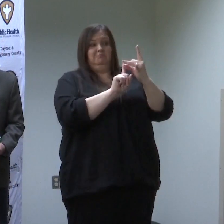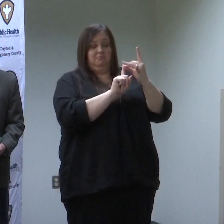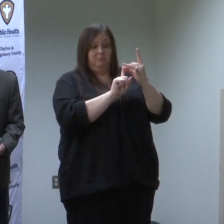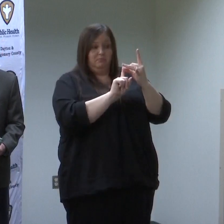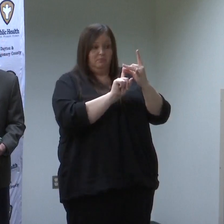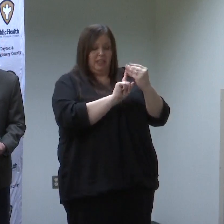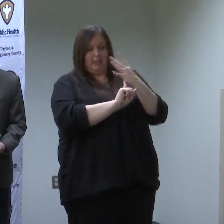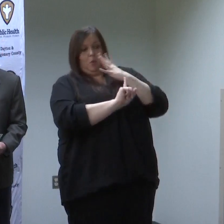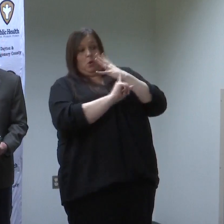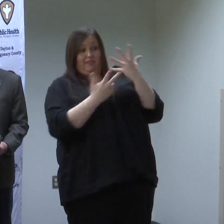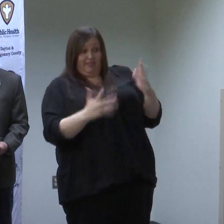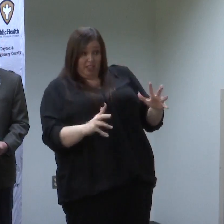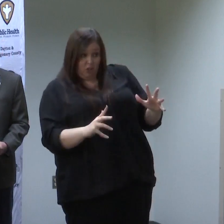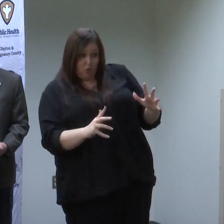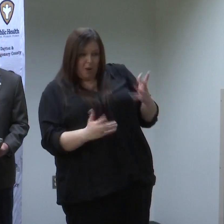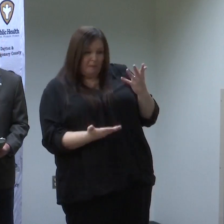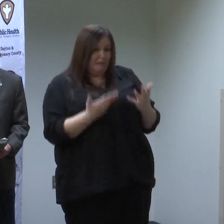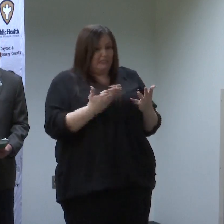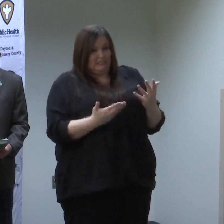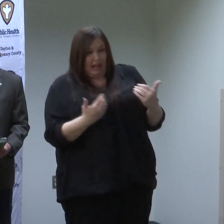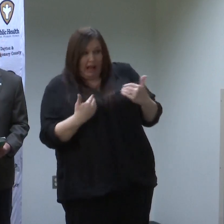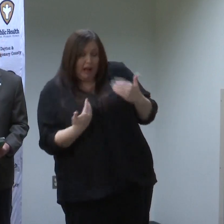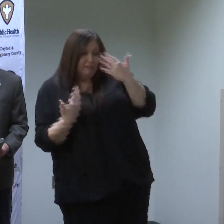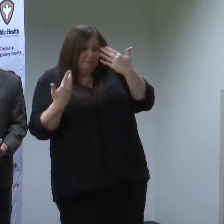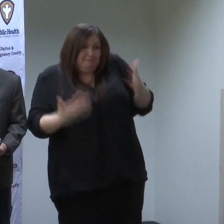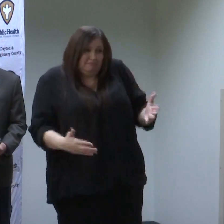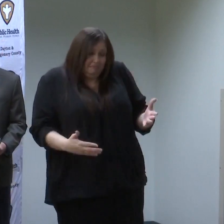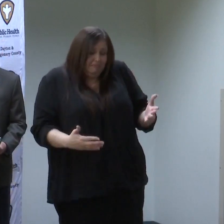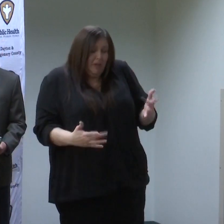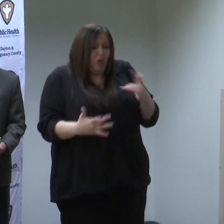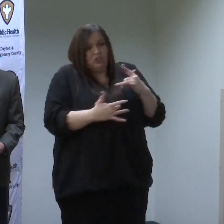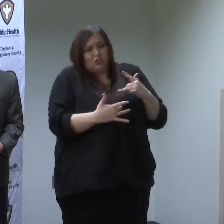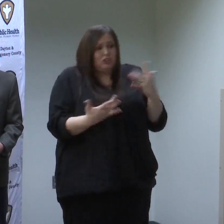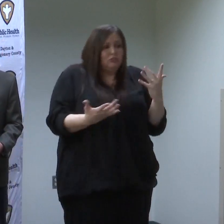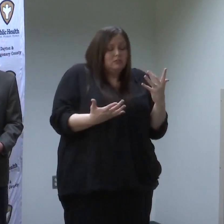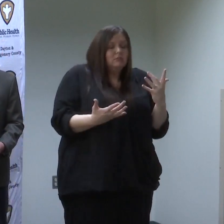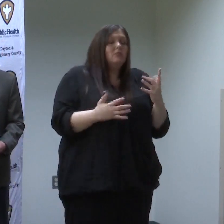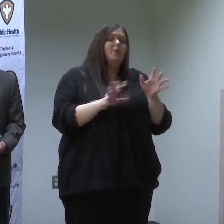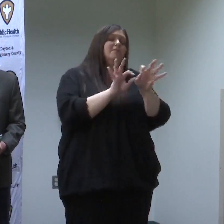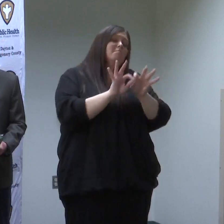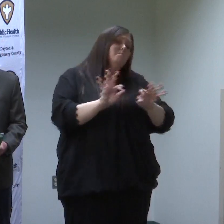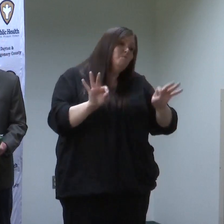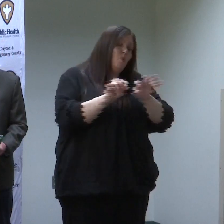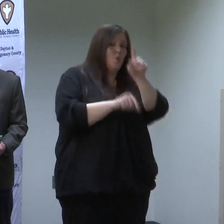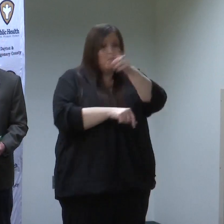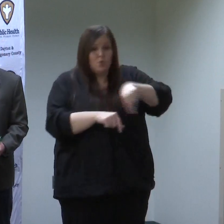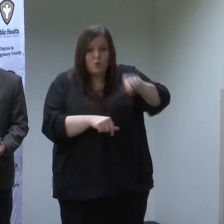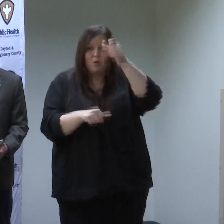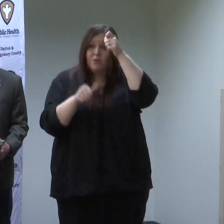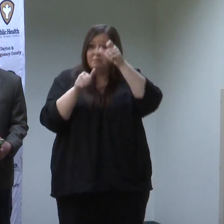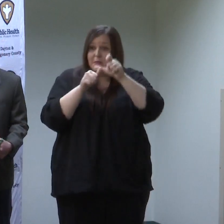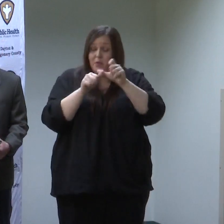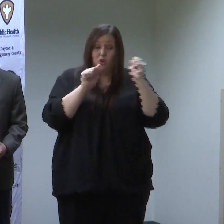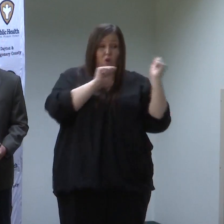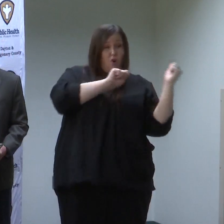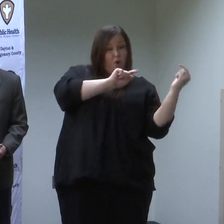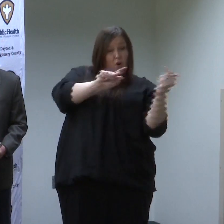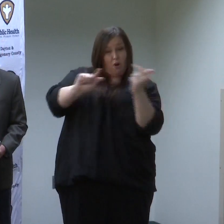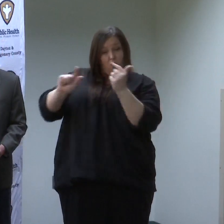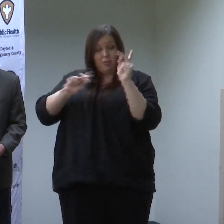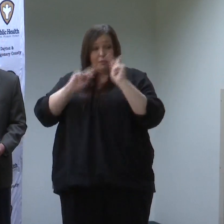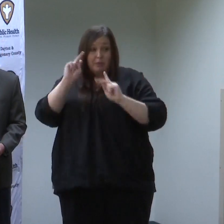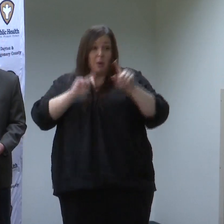coronavirus or that they are concerned about the novel coronavirus. And so it's very important to still remember that not everyone in our community